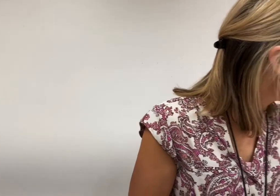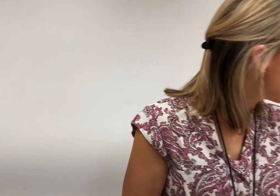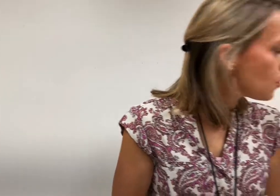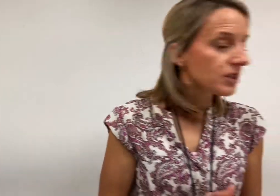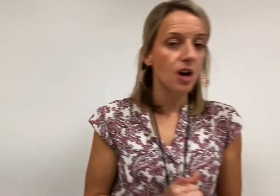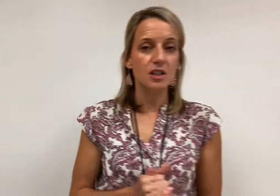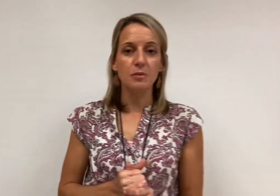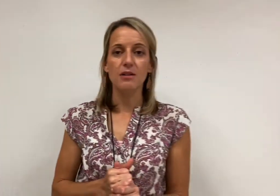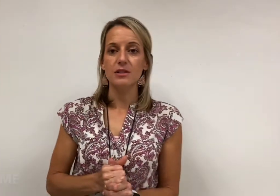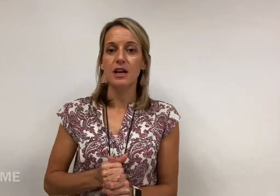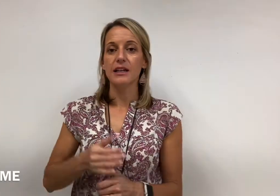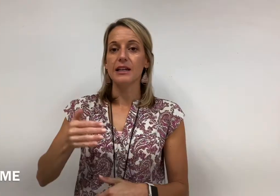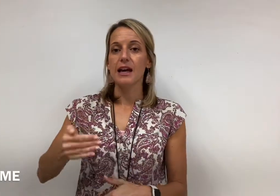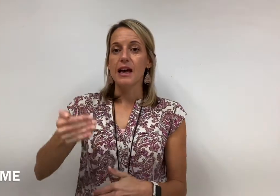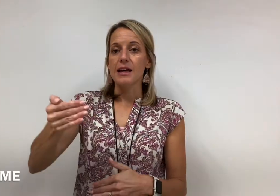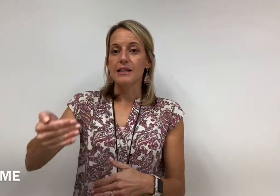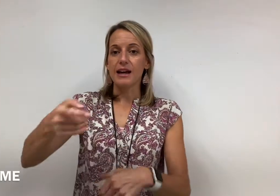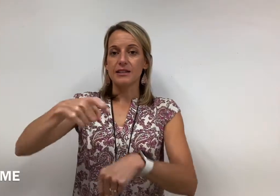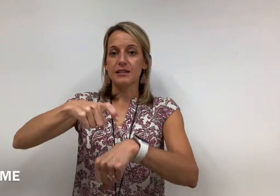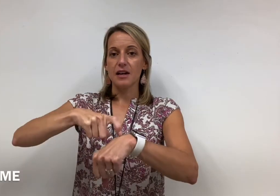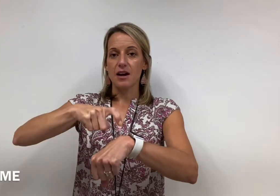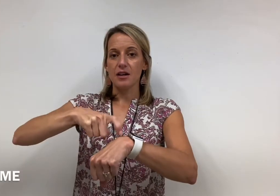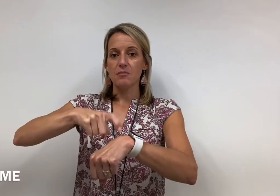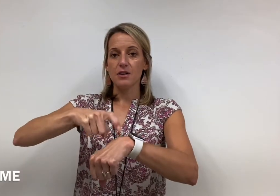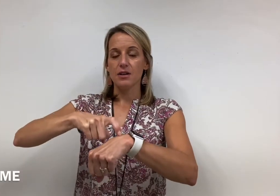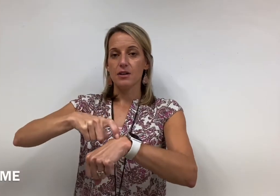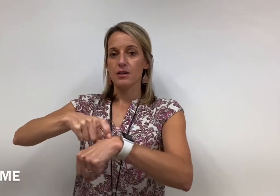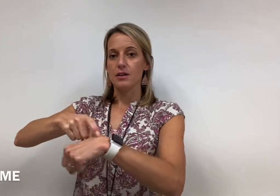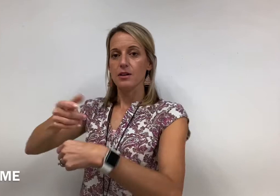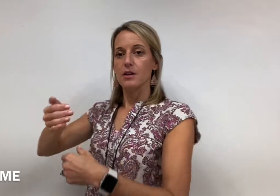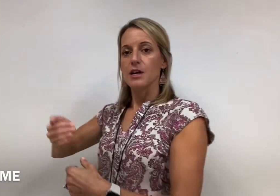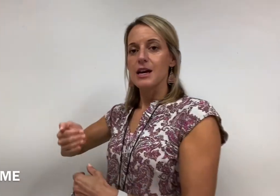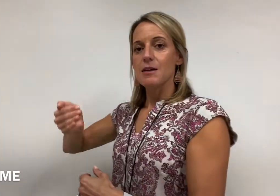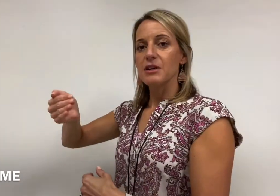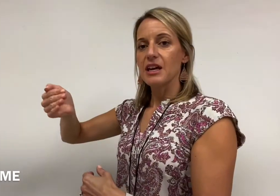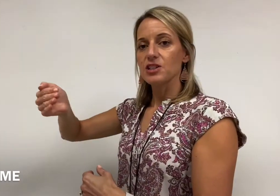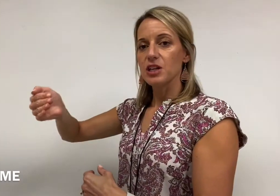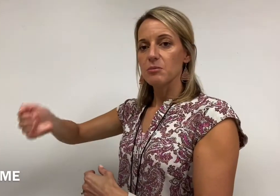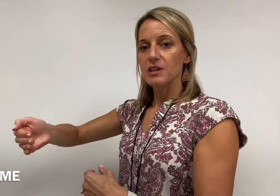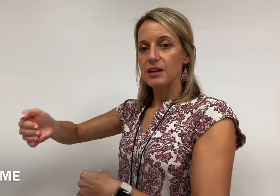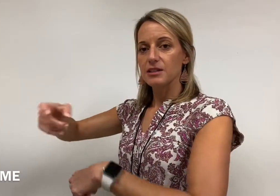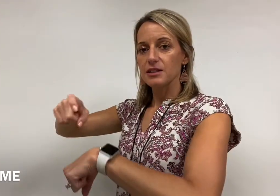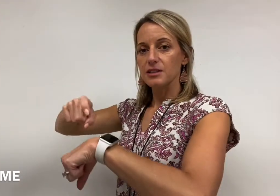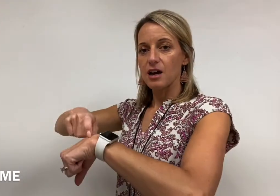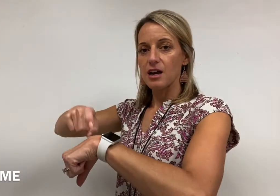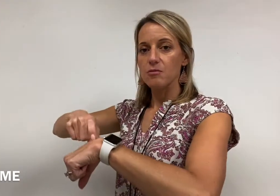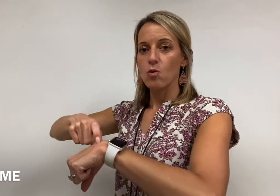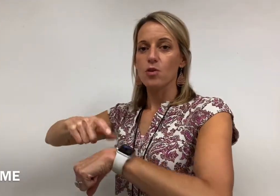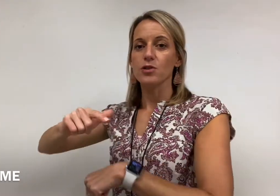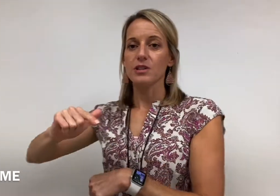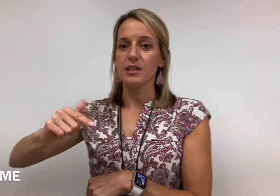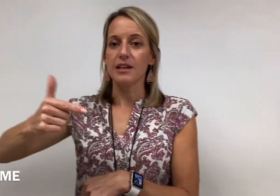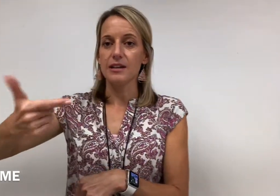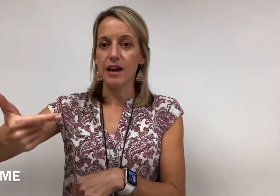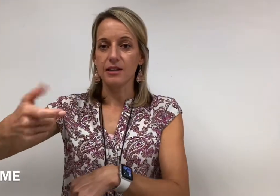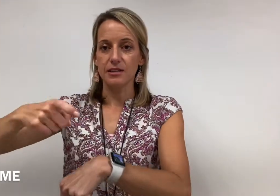We talked about signing next time, B hand shape, next time, or you can sign next